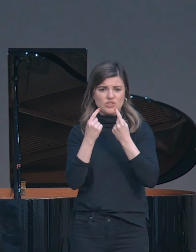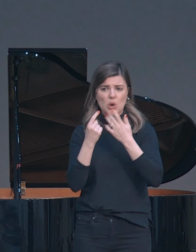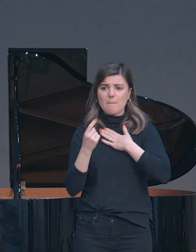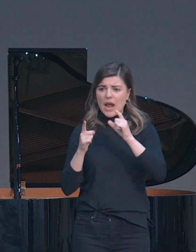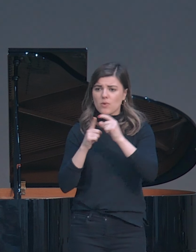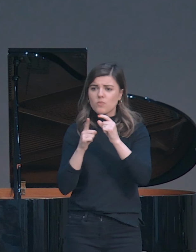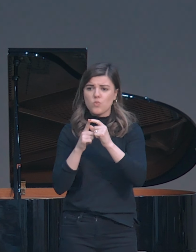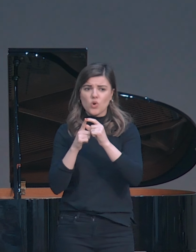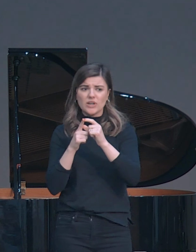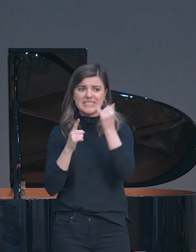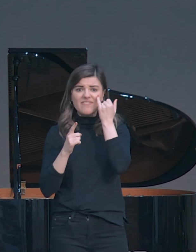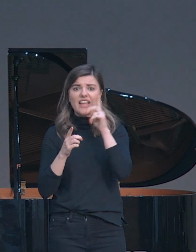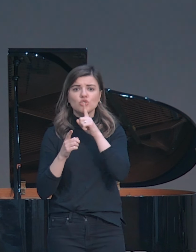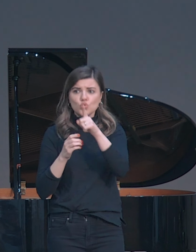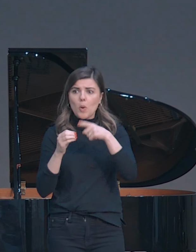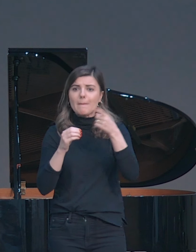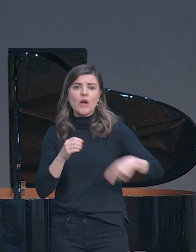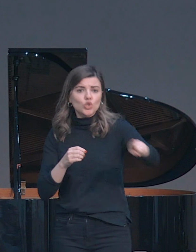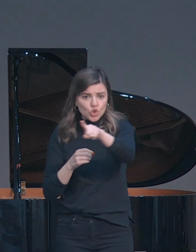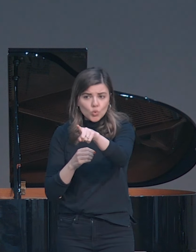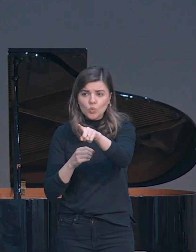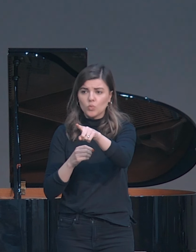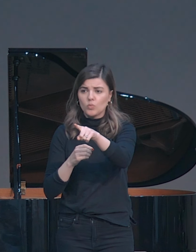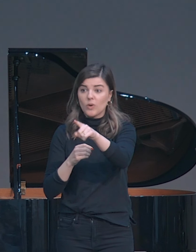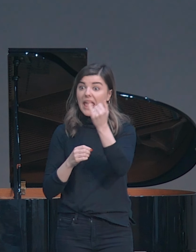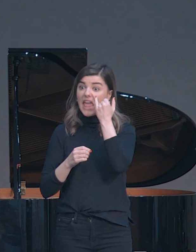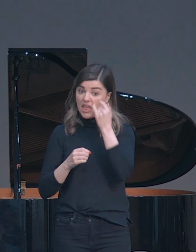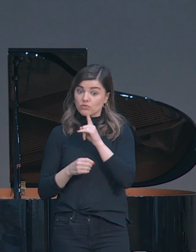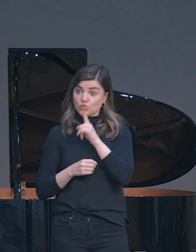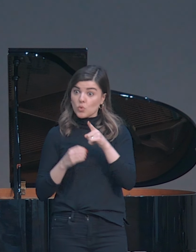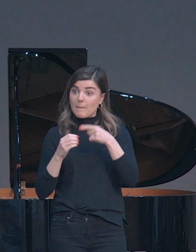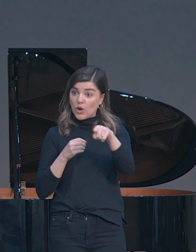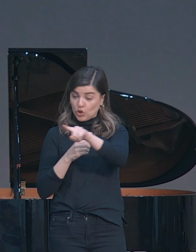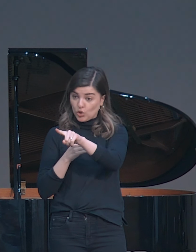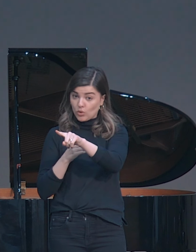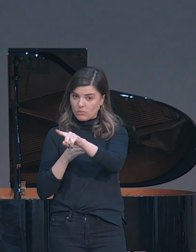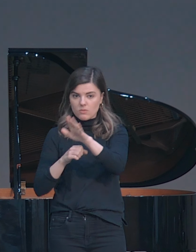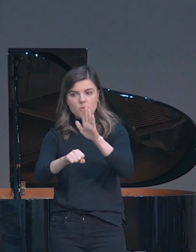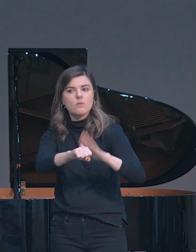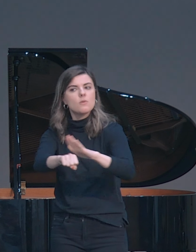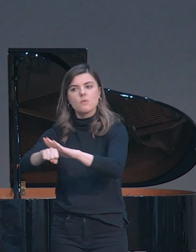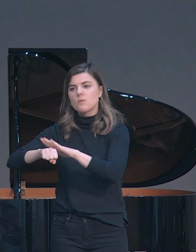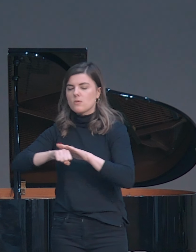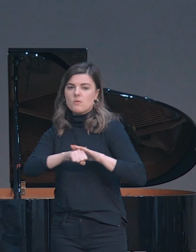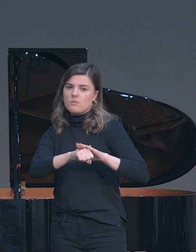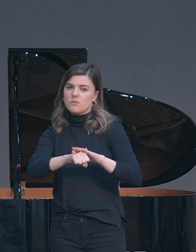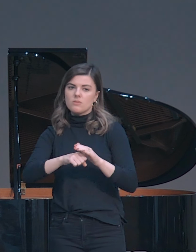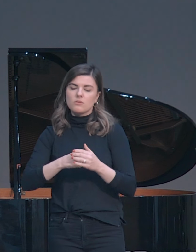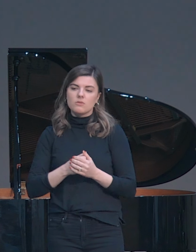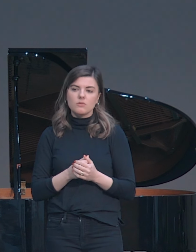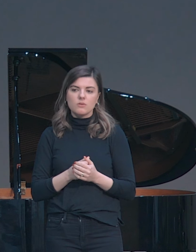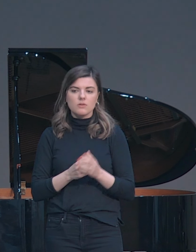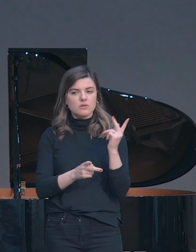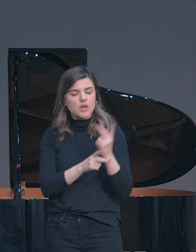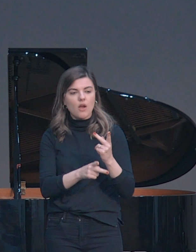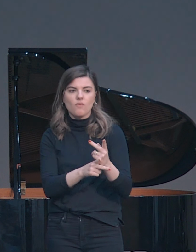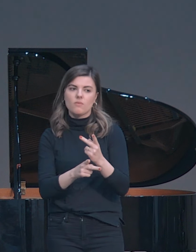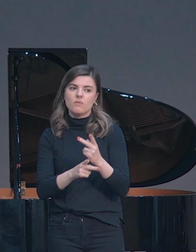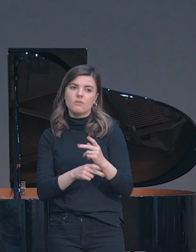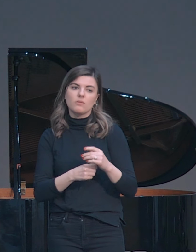to say is true of you. And if so, be warned. Beware.